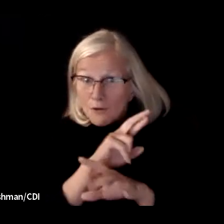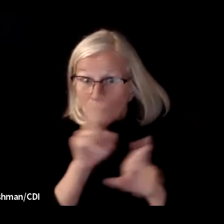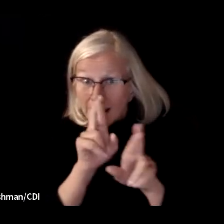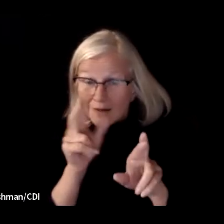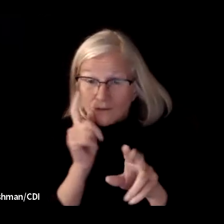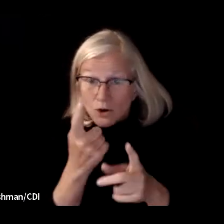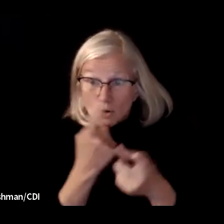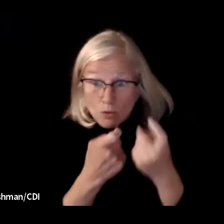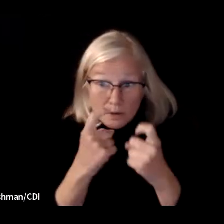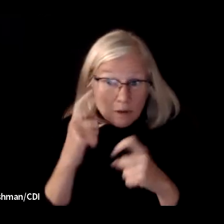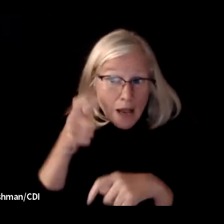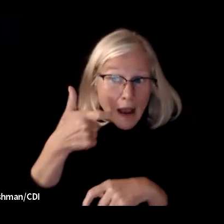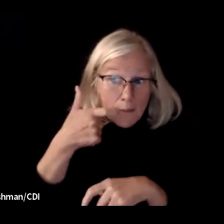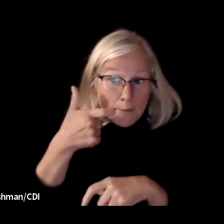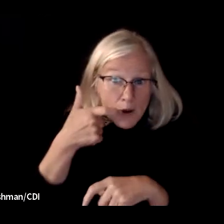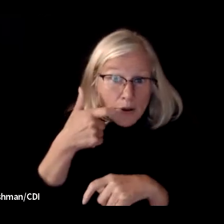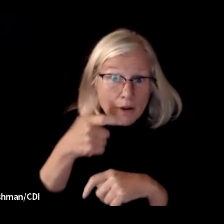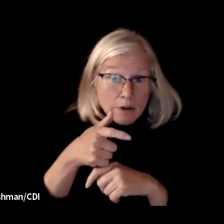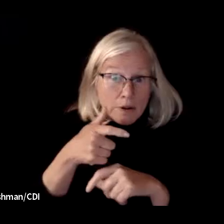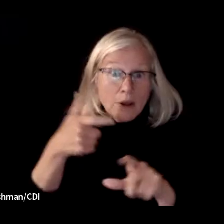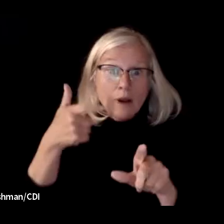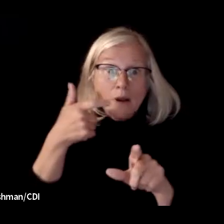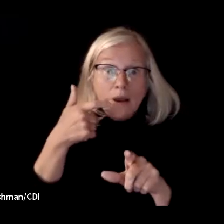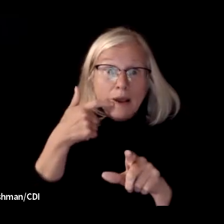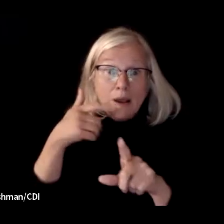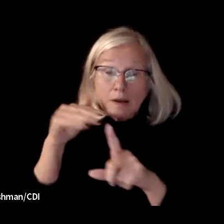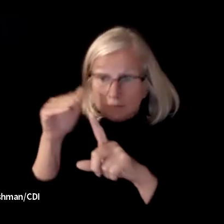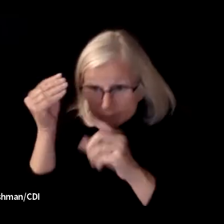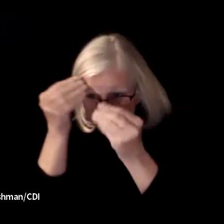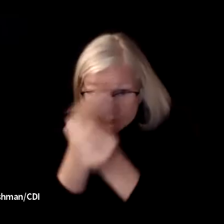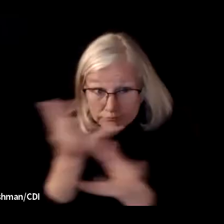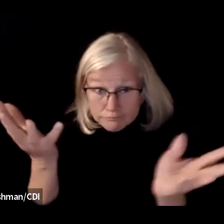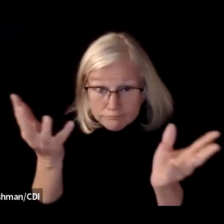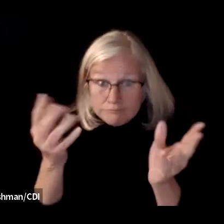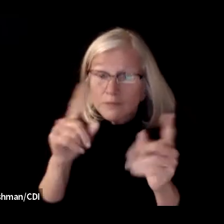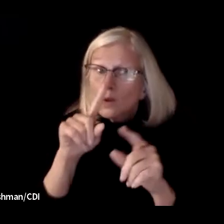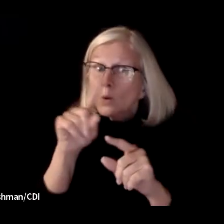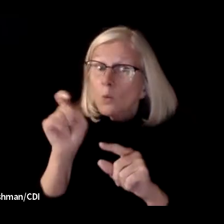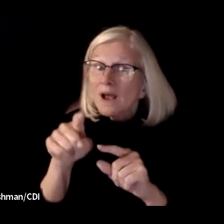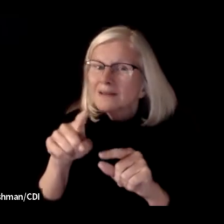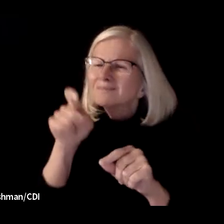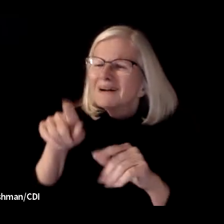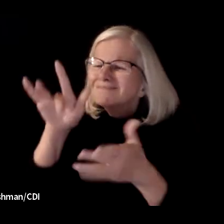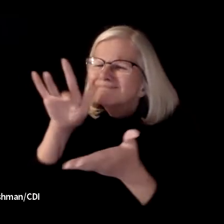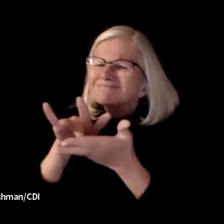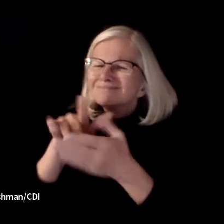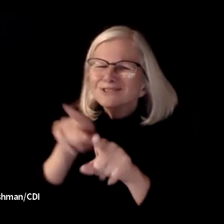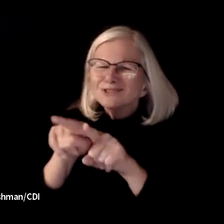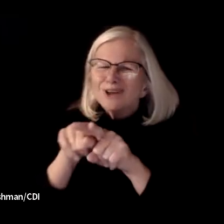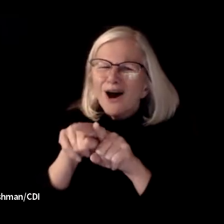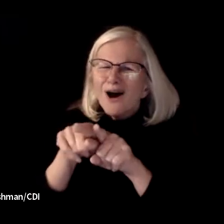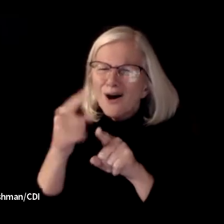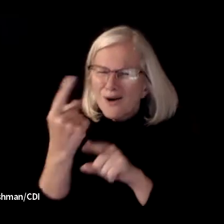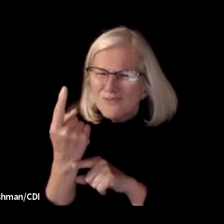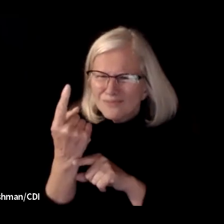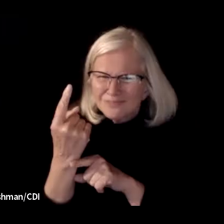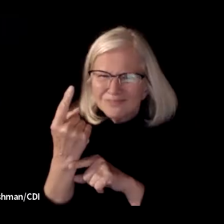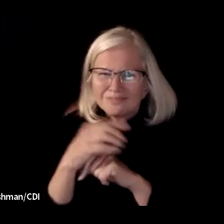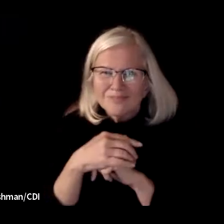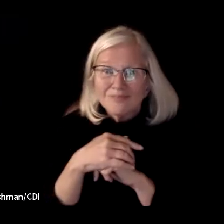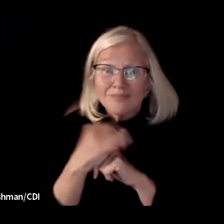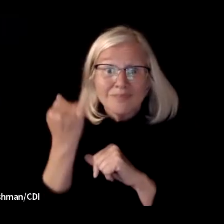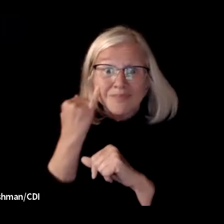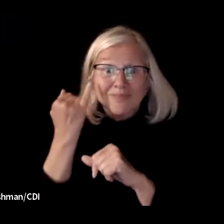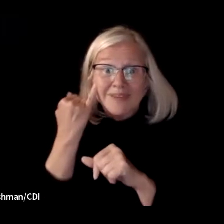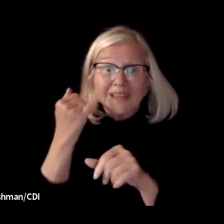As a reminder, to ask a question, you will need to press star 1 on your telephone. To withdraw your question, press the pound or hash